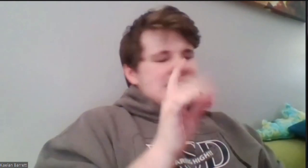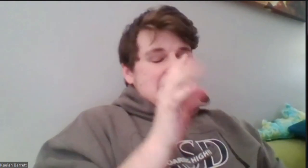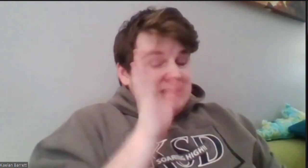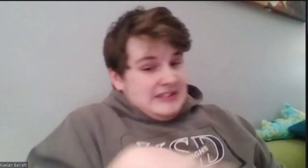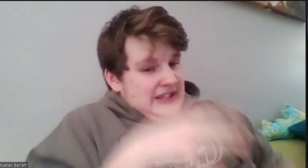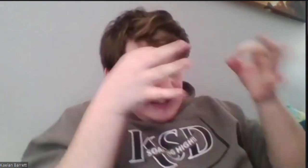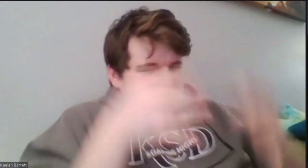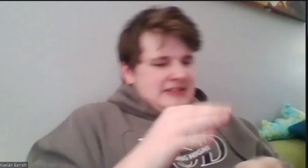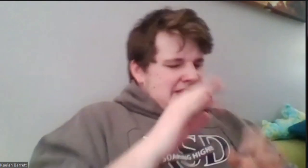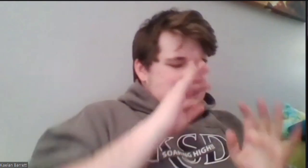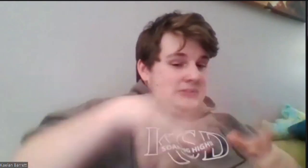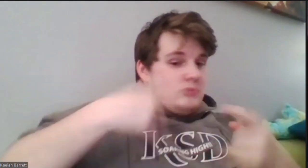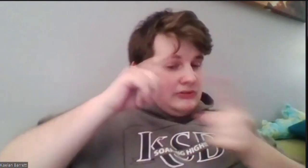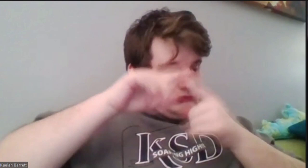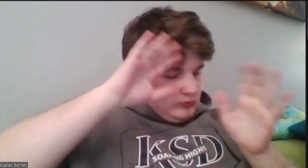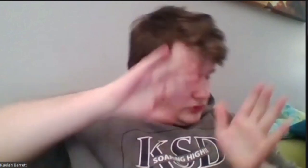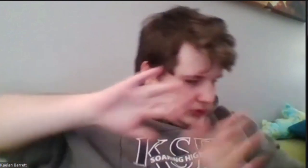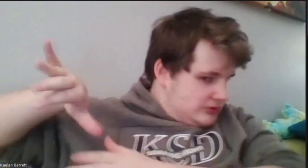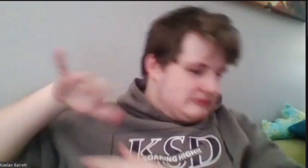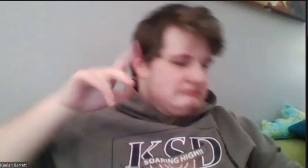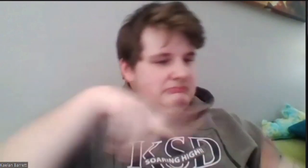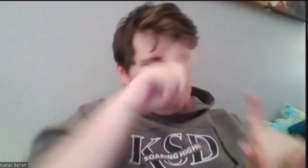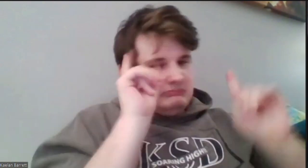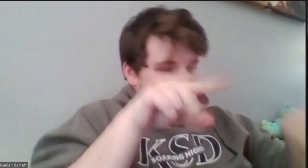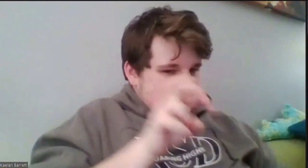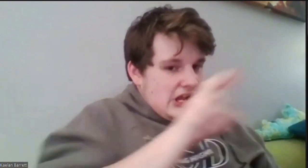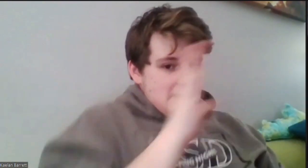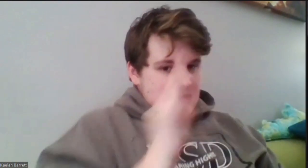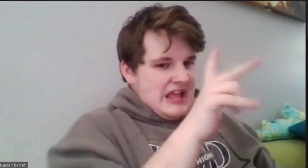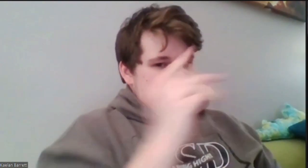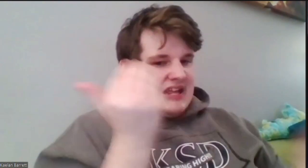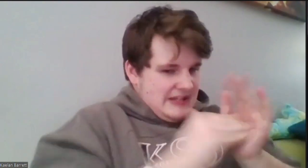That's something's not right about that. So he gets that out.